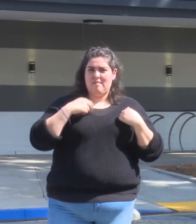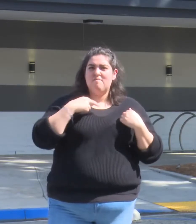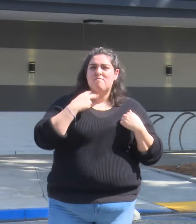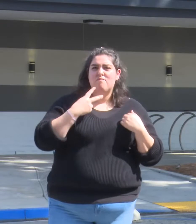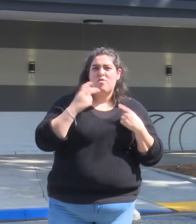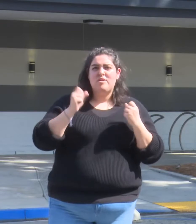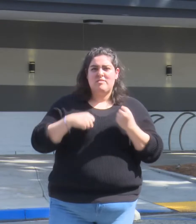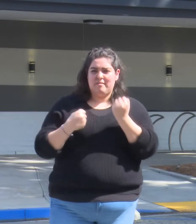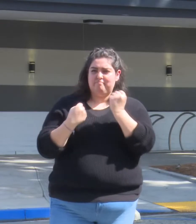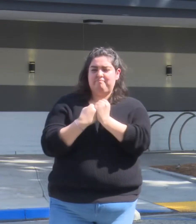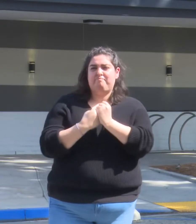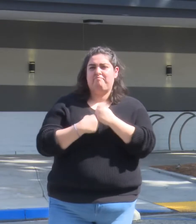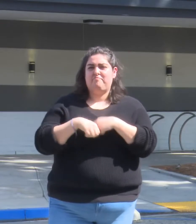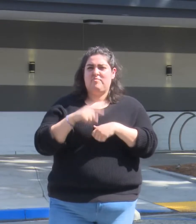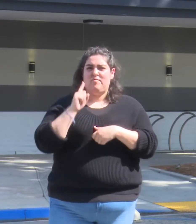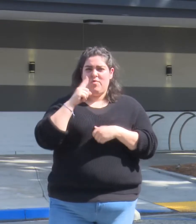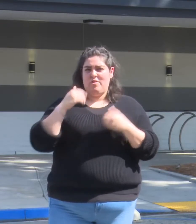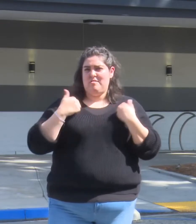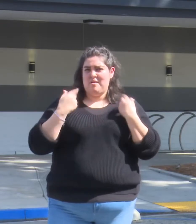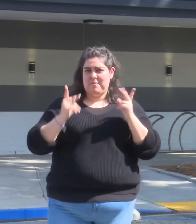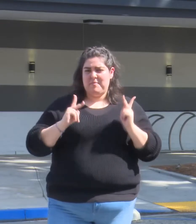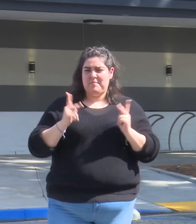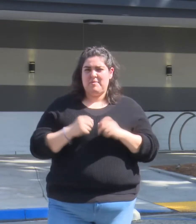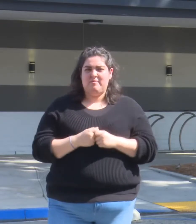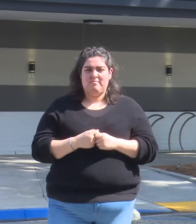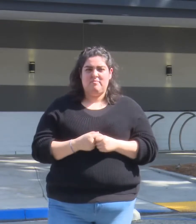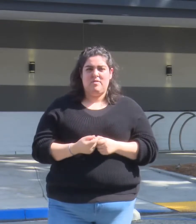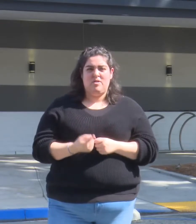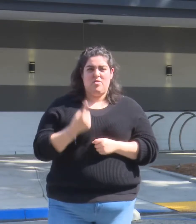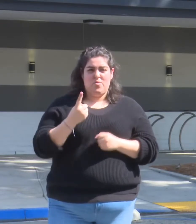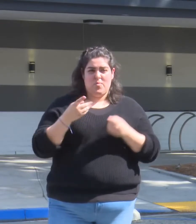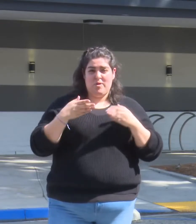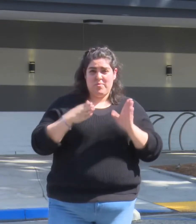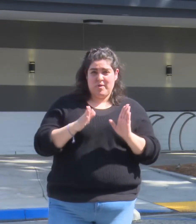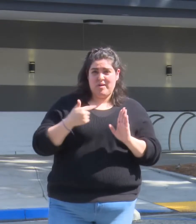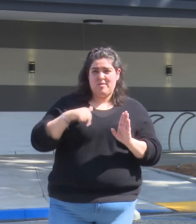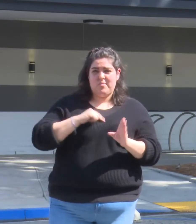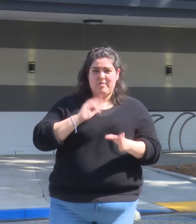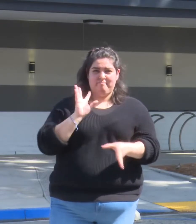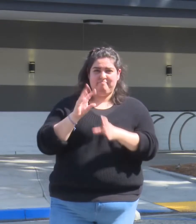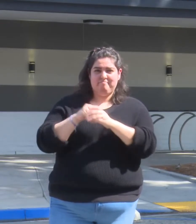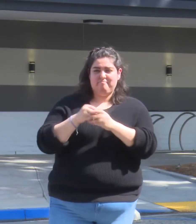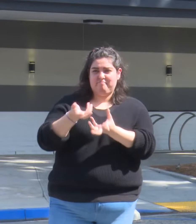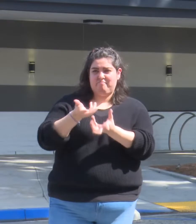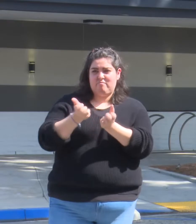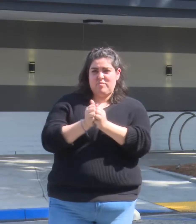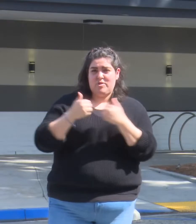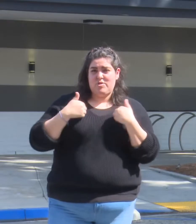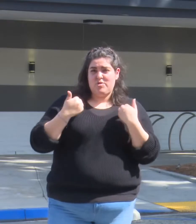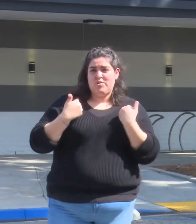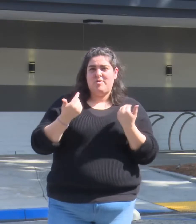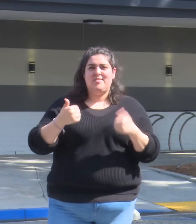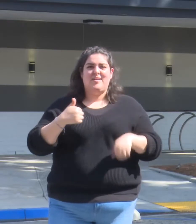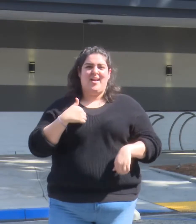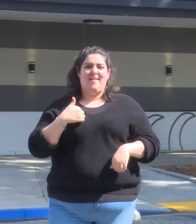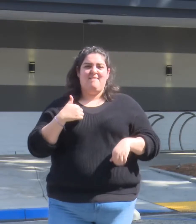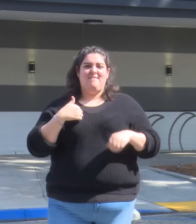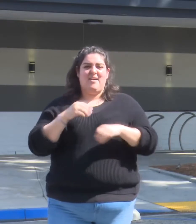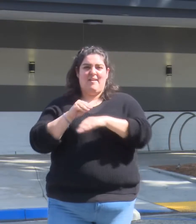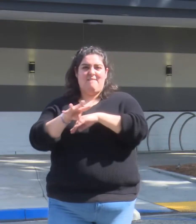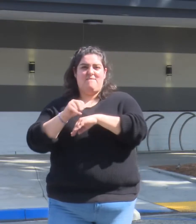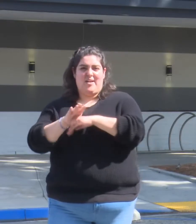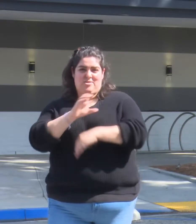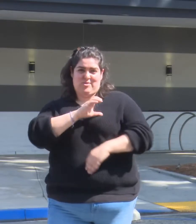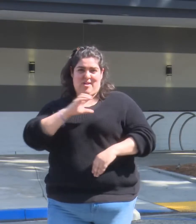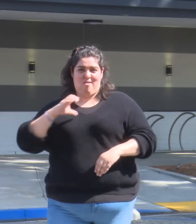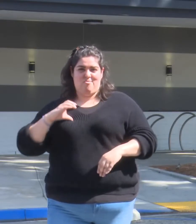in Long Beach. One way we are engaging youth is to establish a youth advisory council. We want